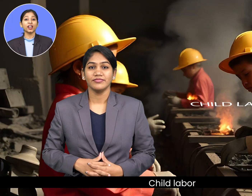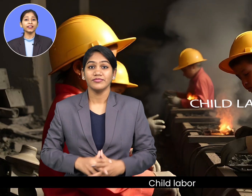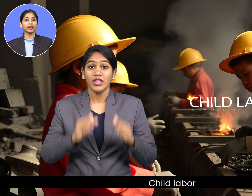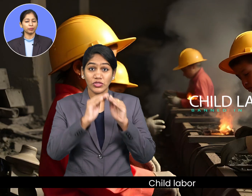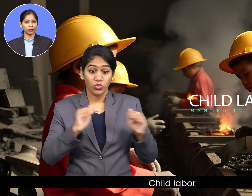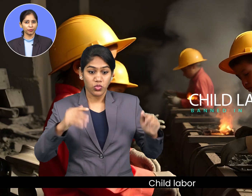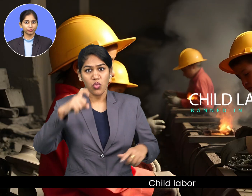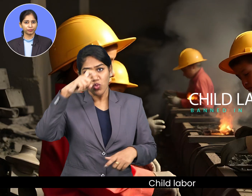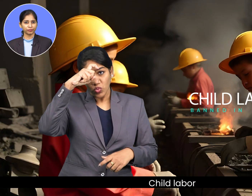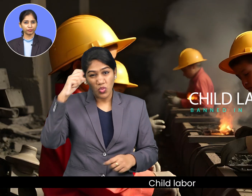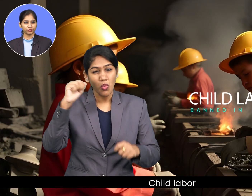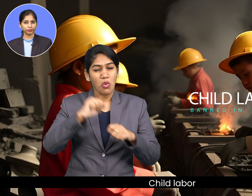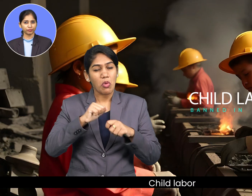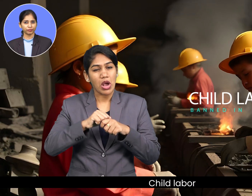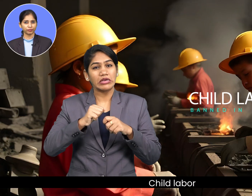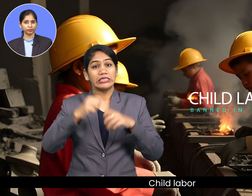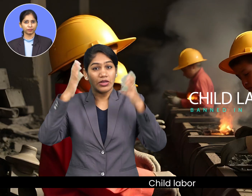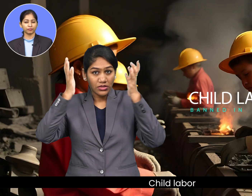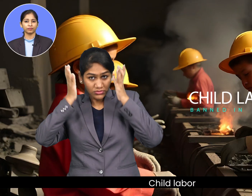Child labor